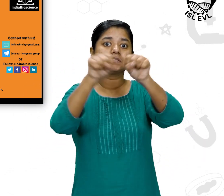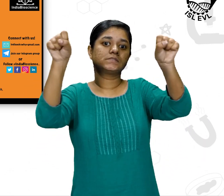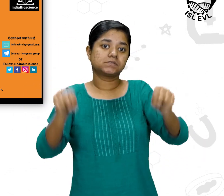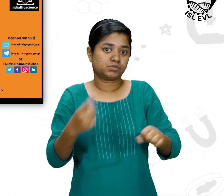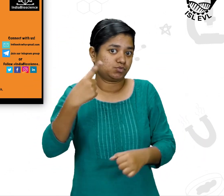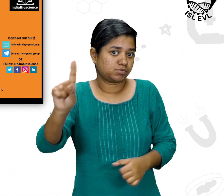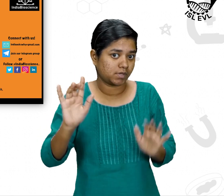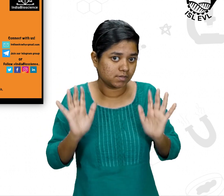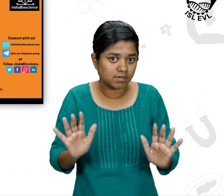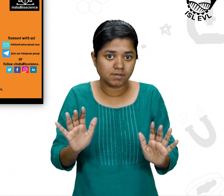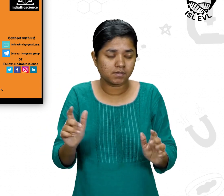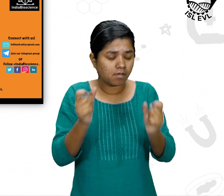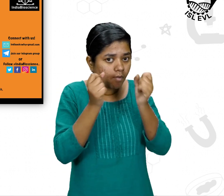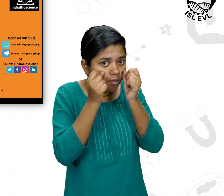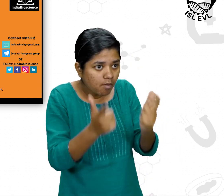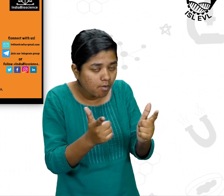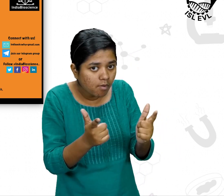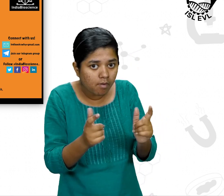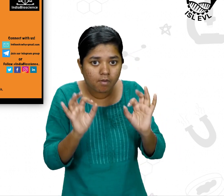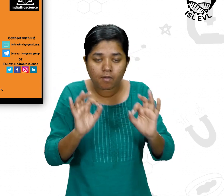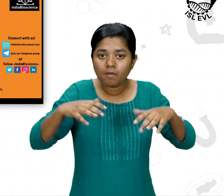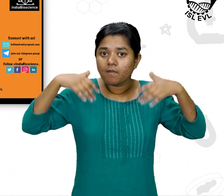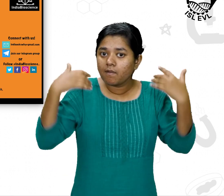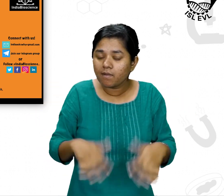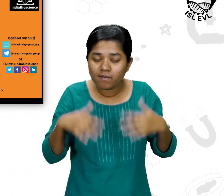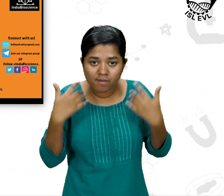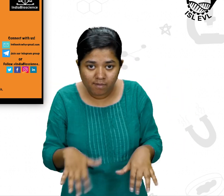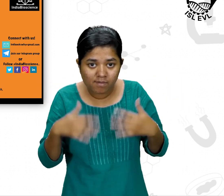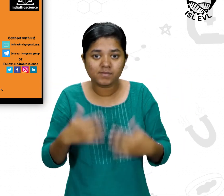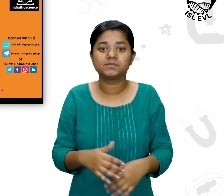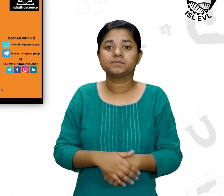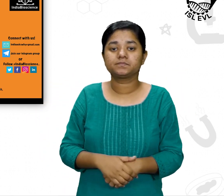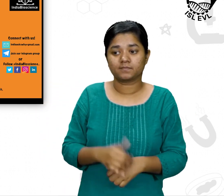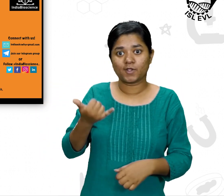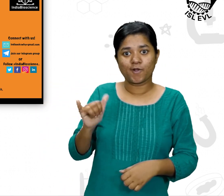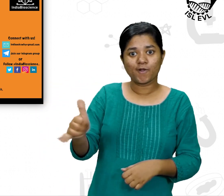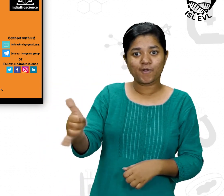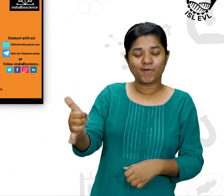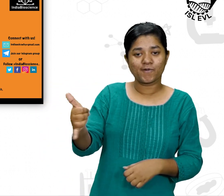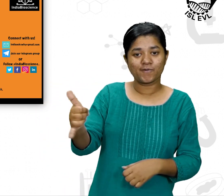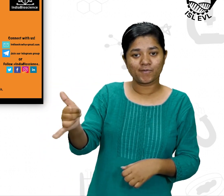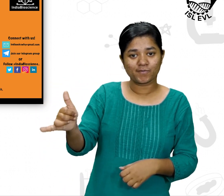And now it's time to ask a scientist.